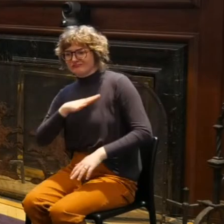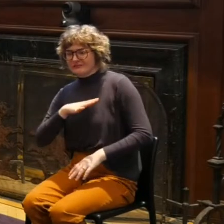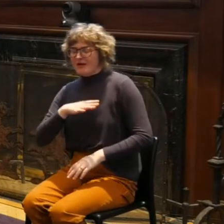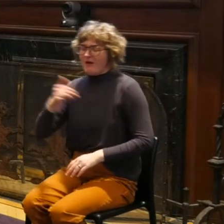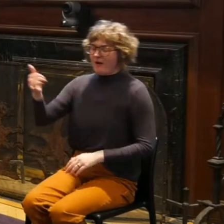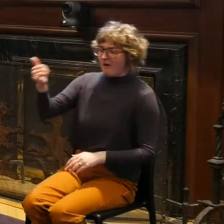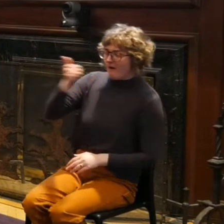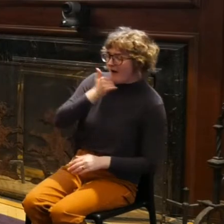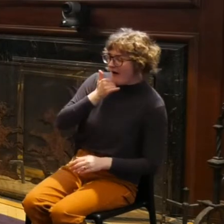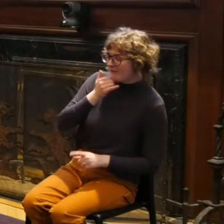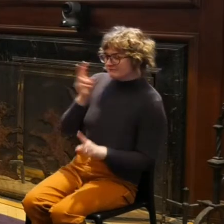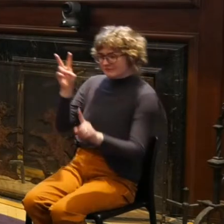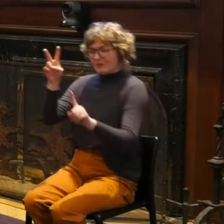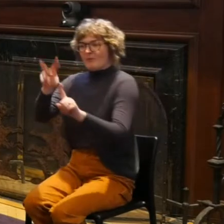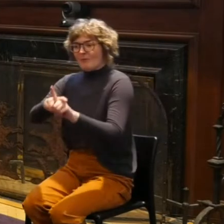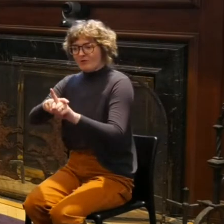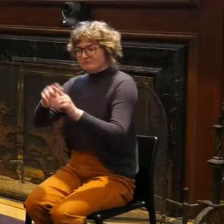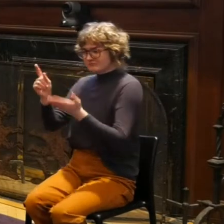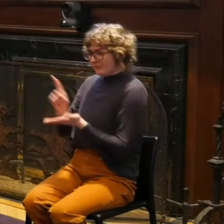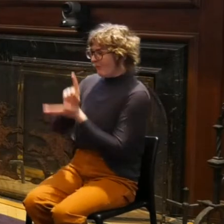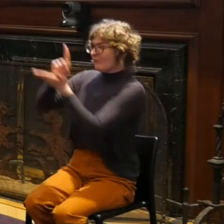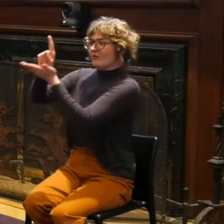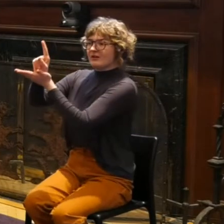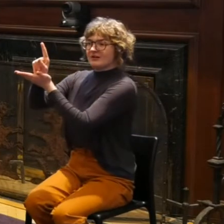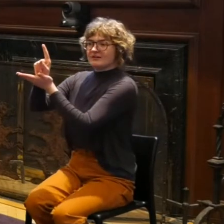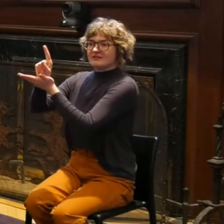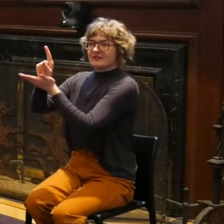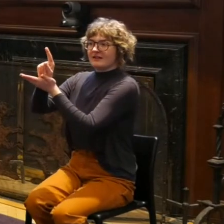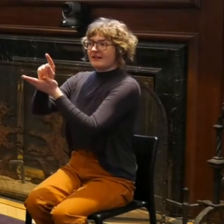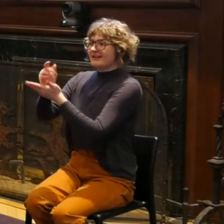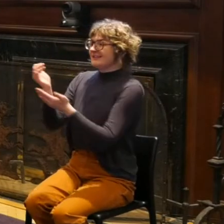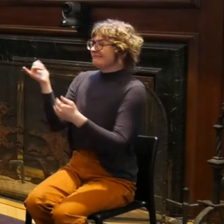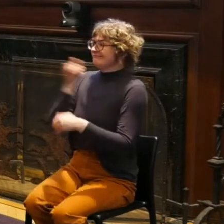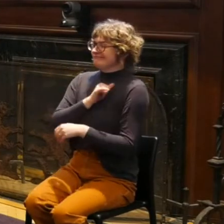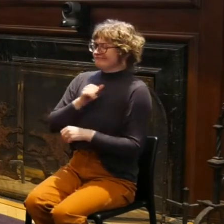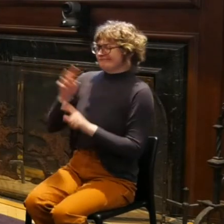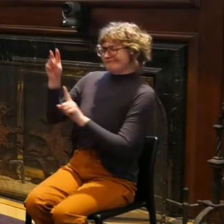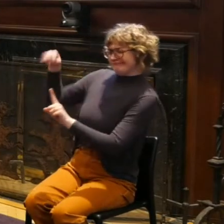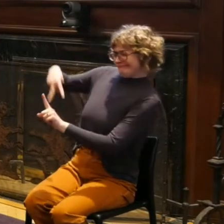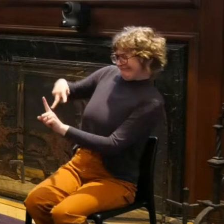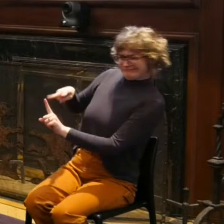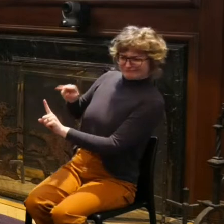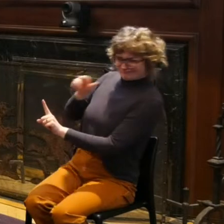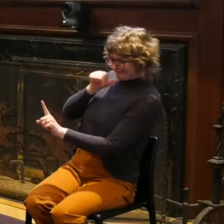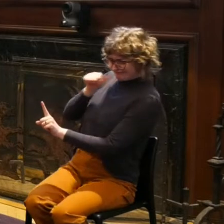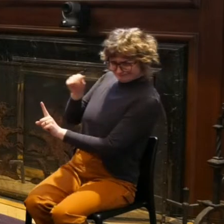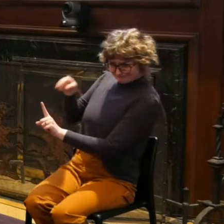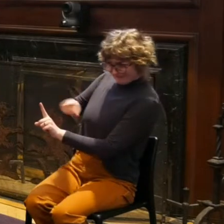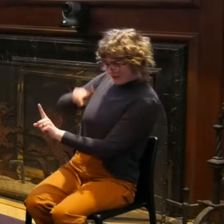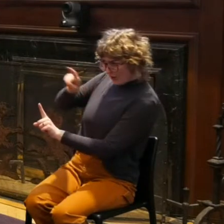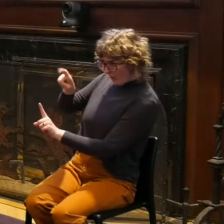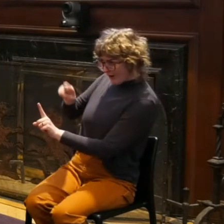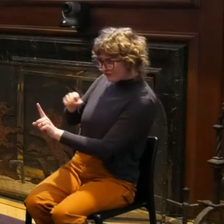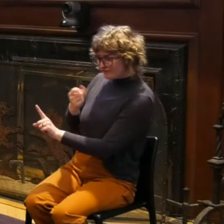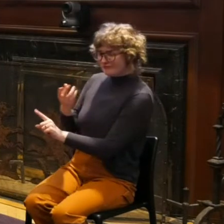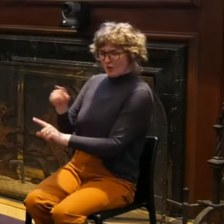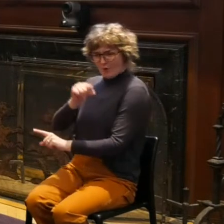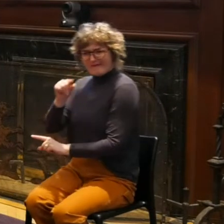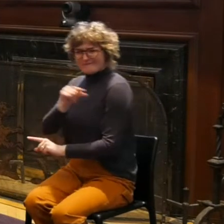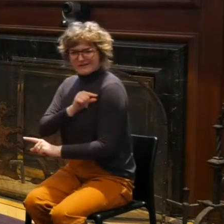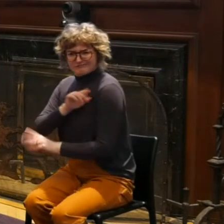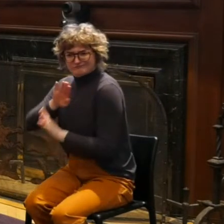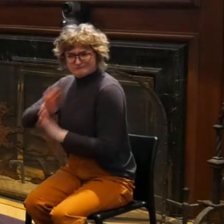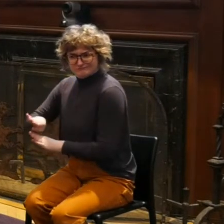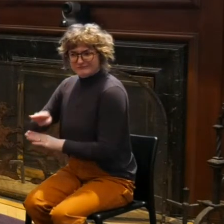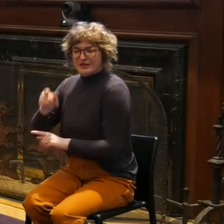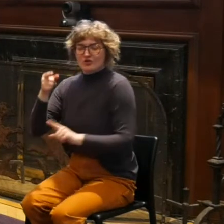and anointed for such a time as this. So don't talk down to her or question her credentials. They